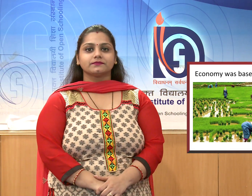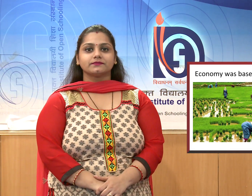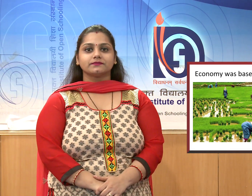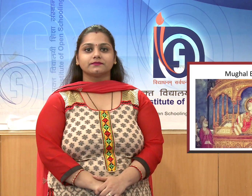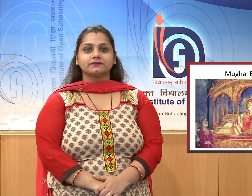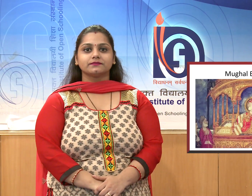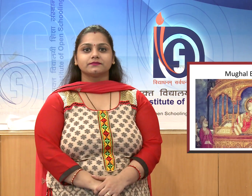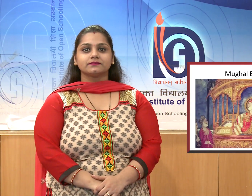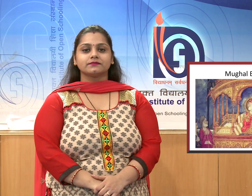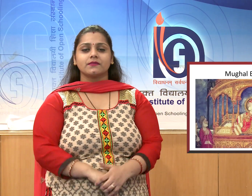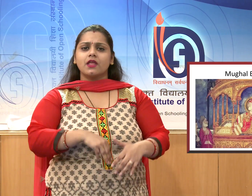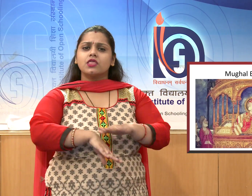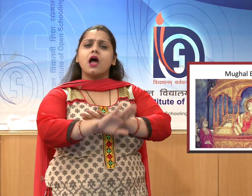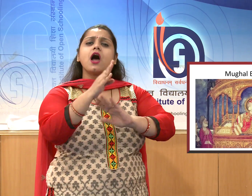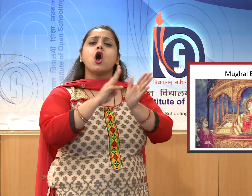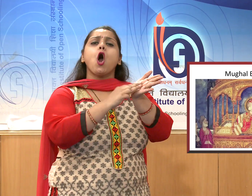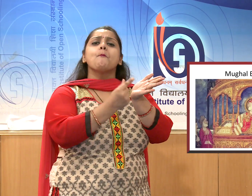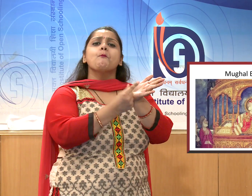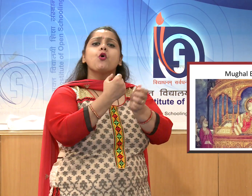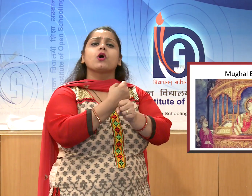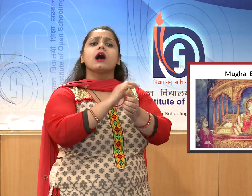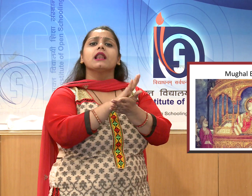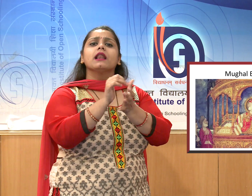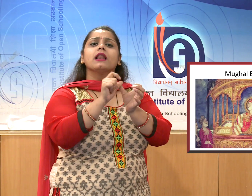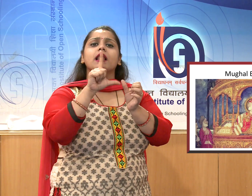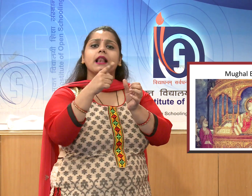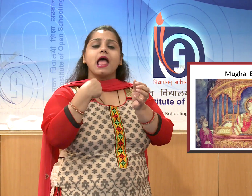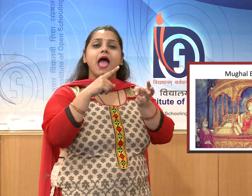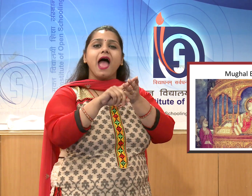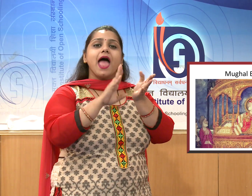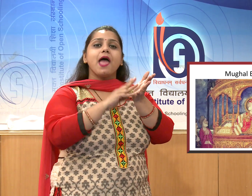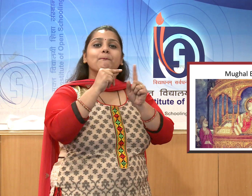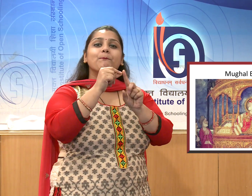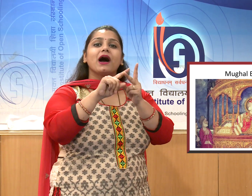In the Mughal Empire,